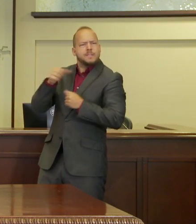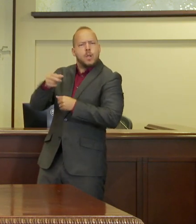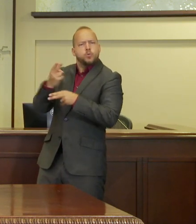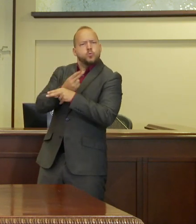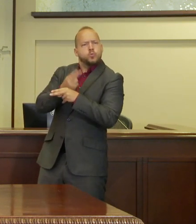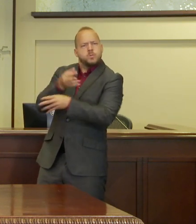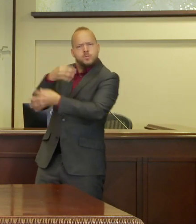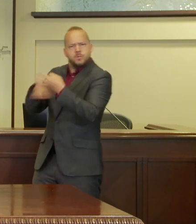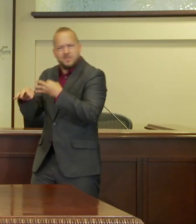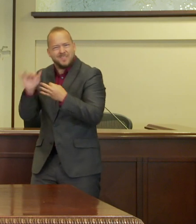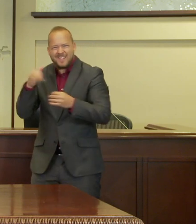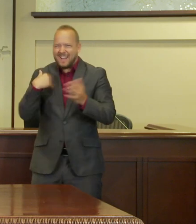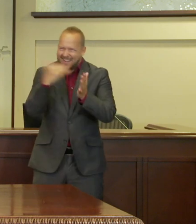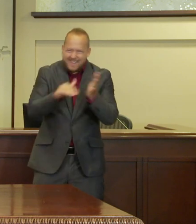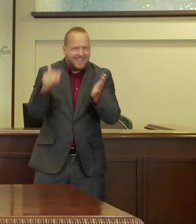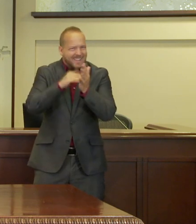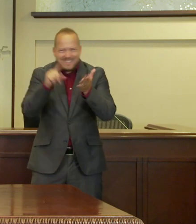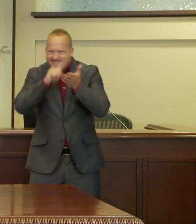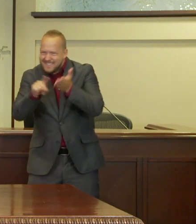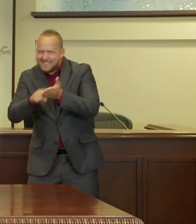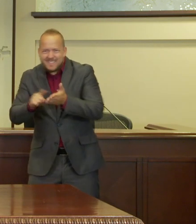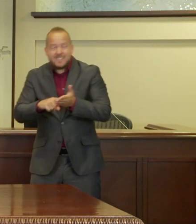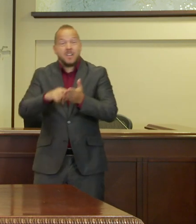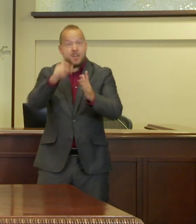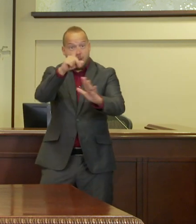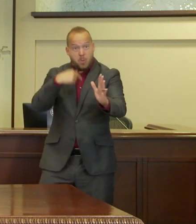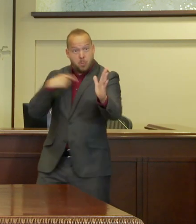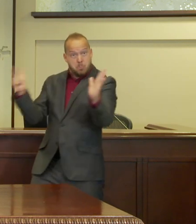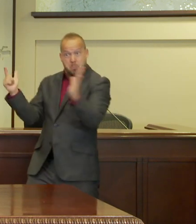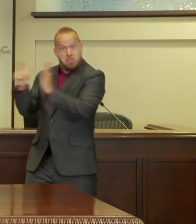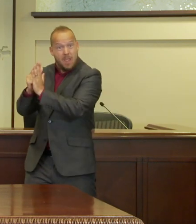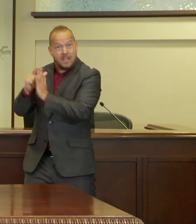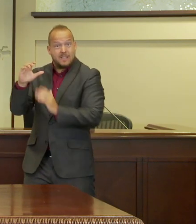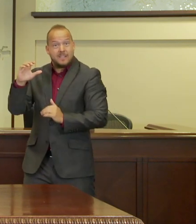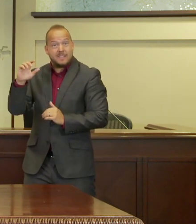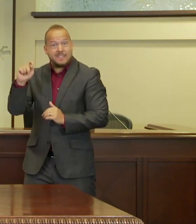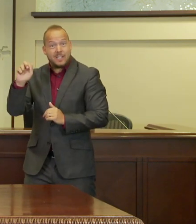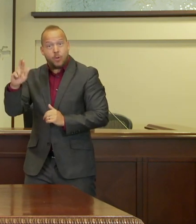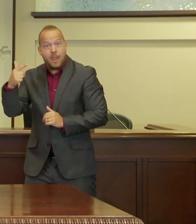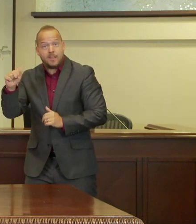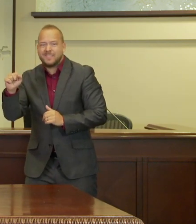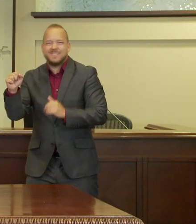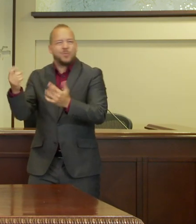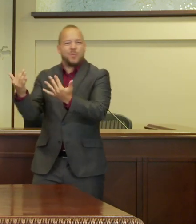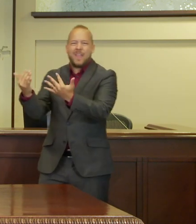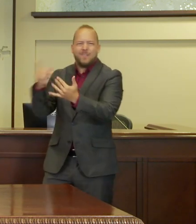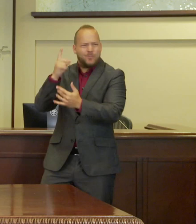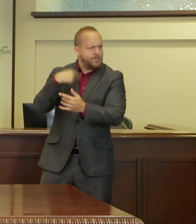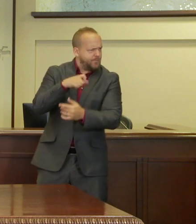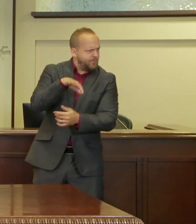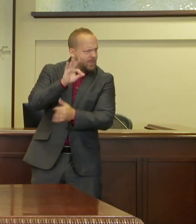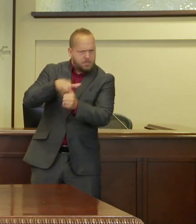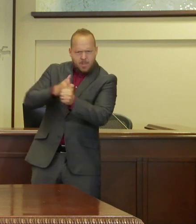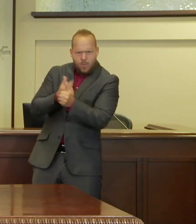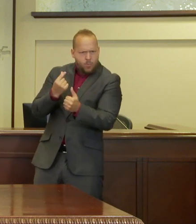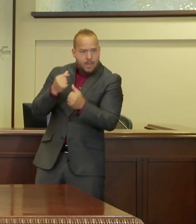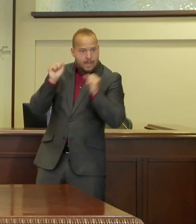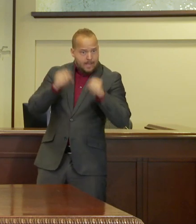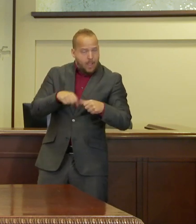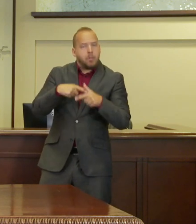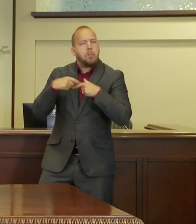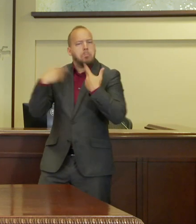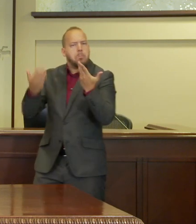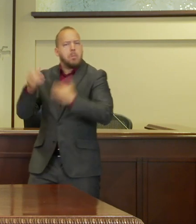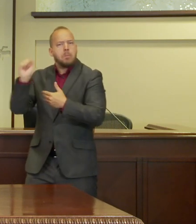without also acknowledging that we need to know that there are viable alternatives that do not include